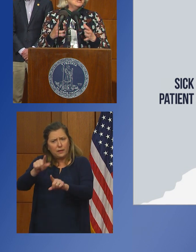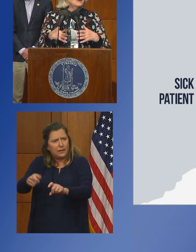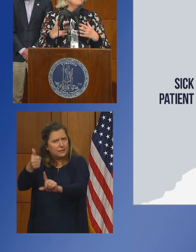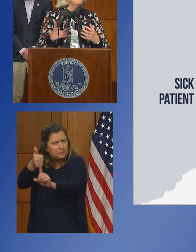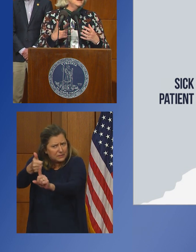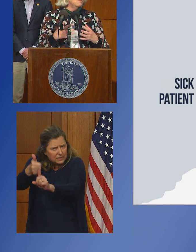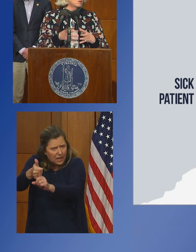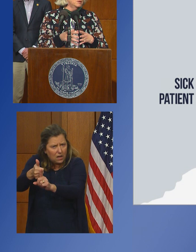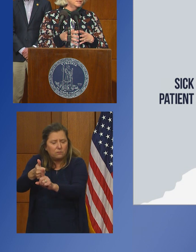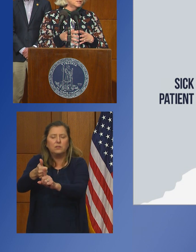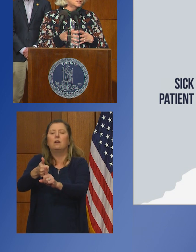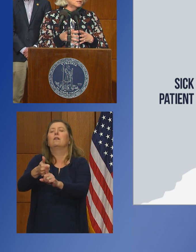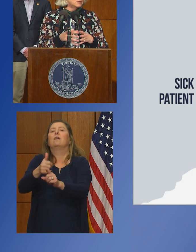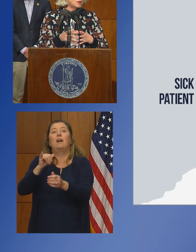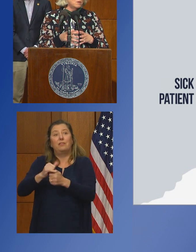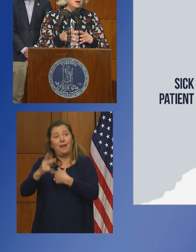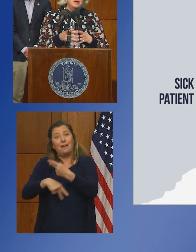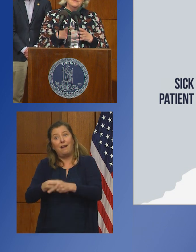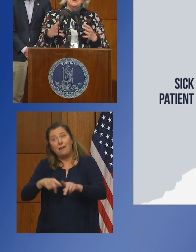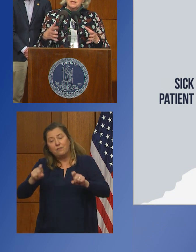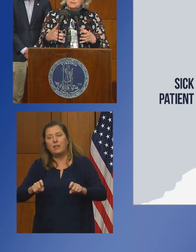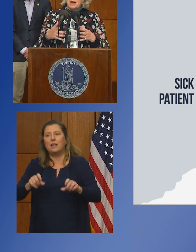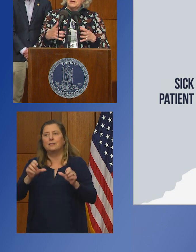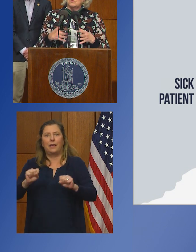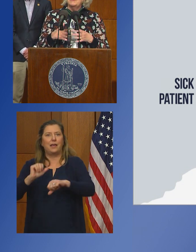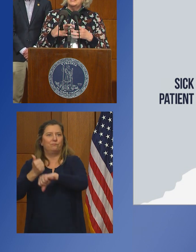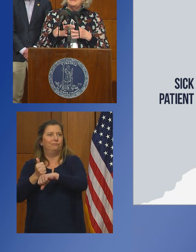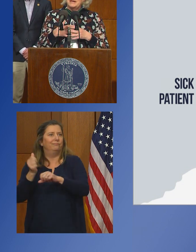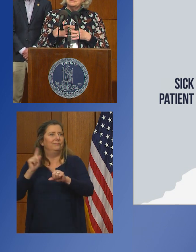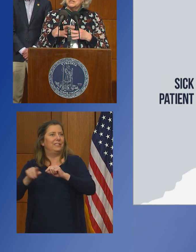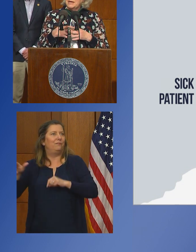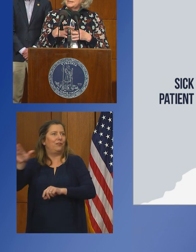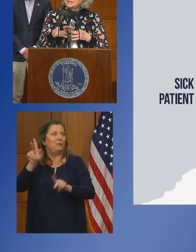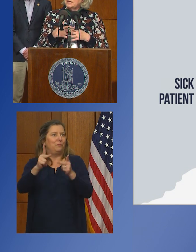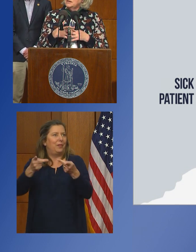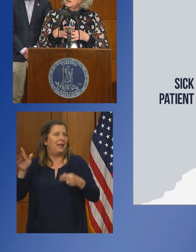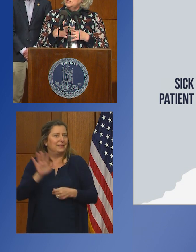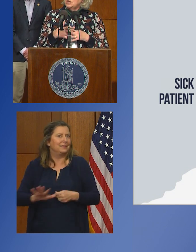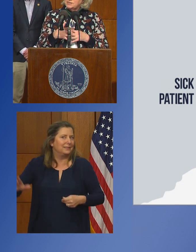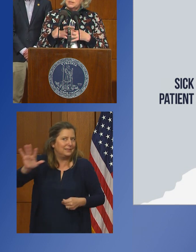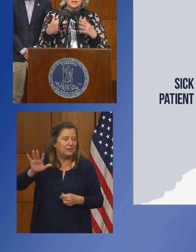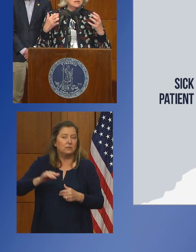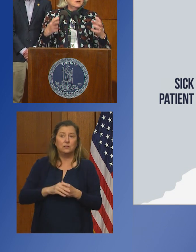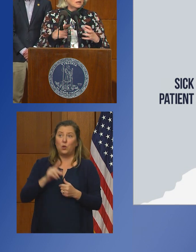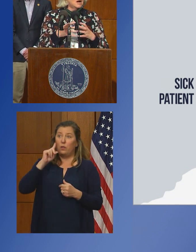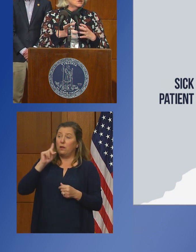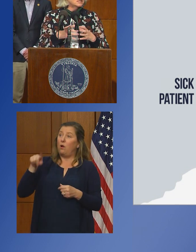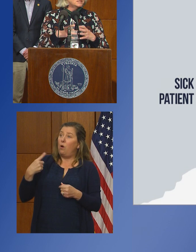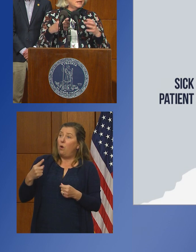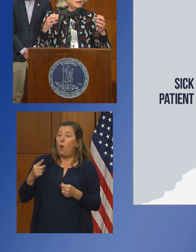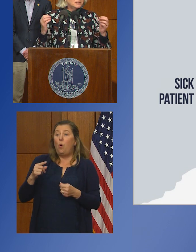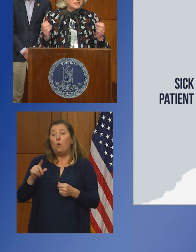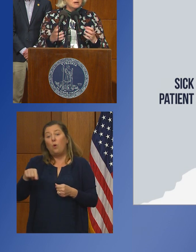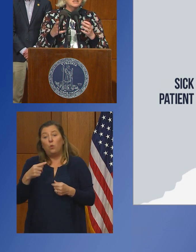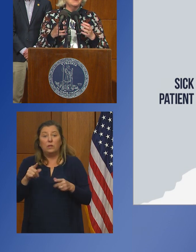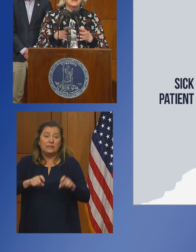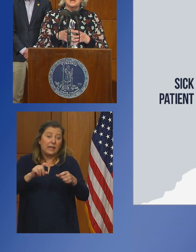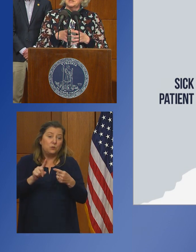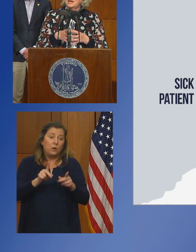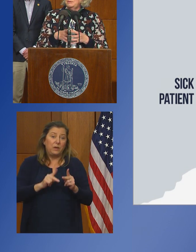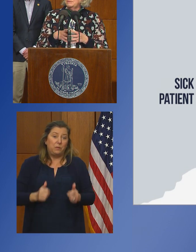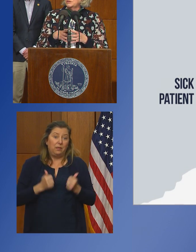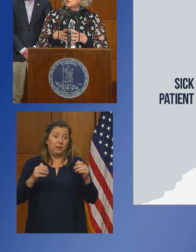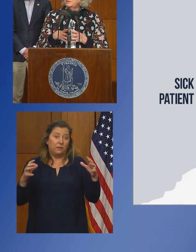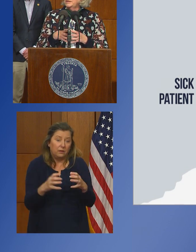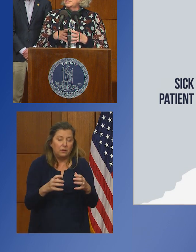and we can do it in many more places. So if you think about it, we're going to be able to test not just in congregate settings, in areas where you